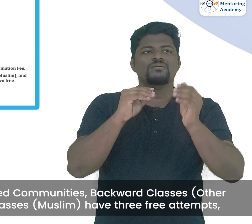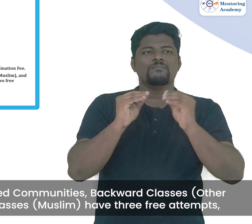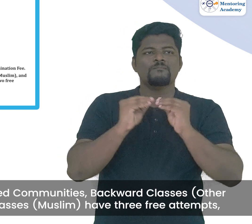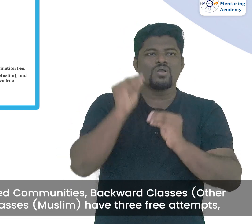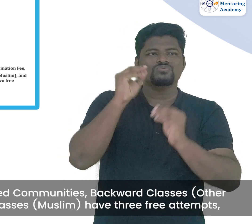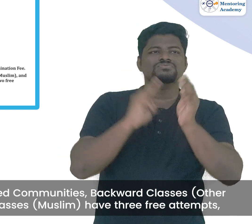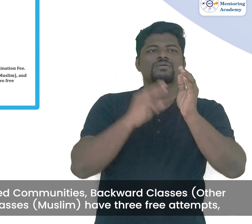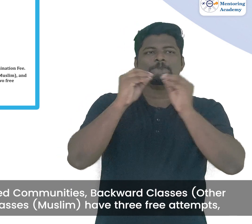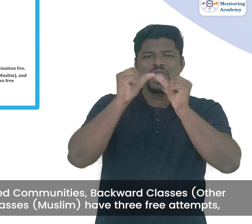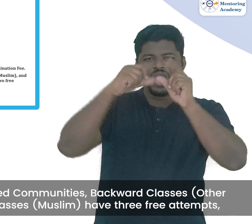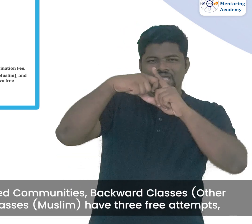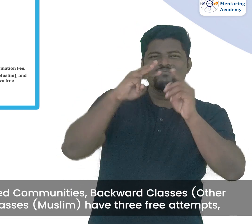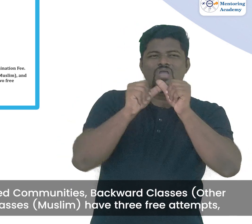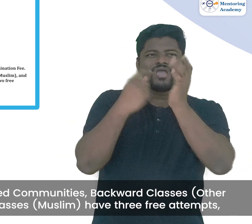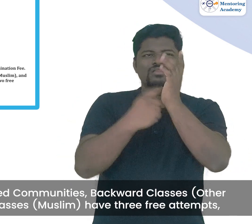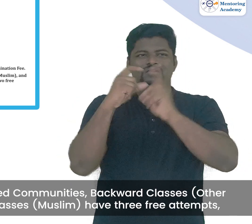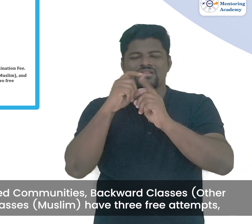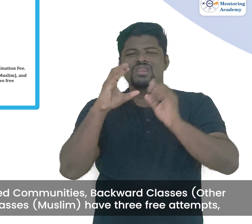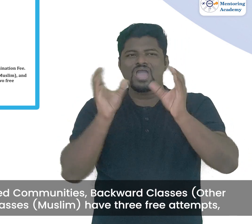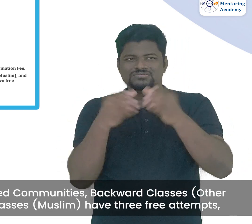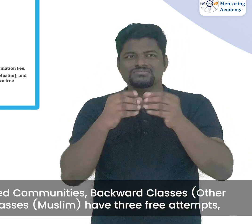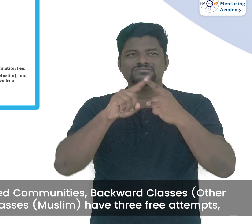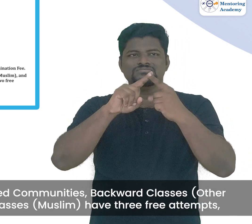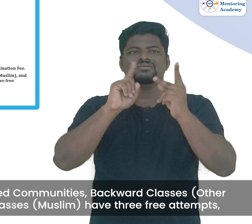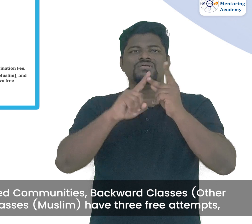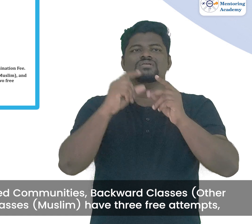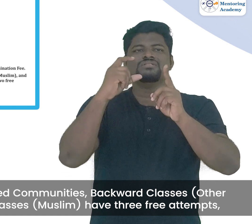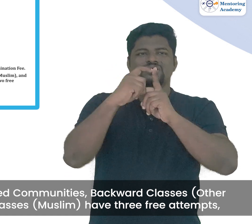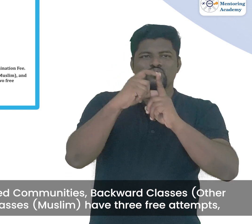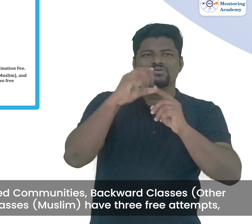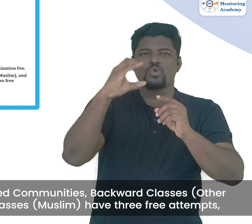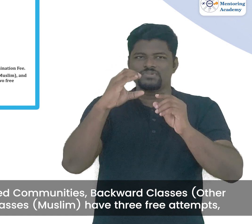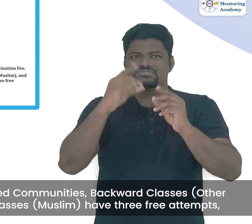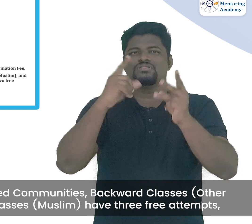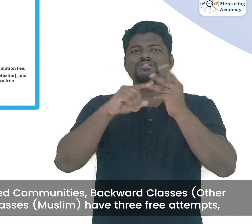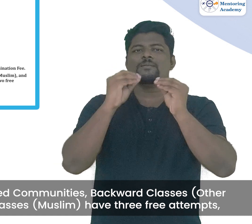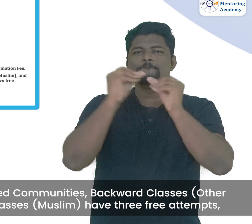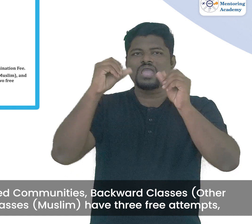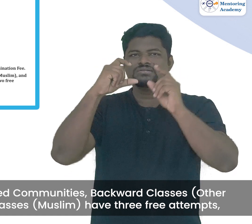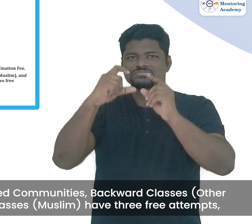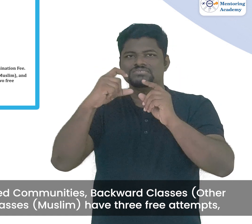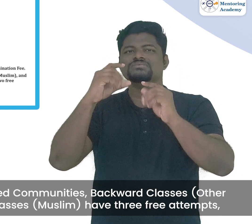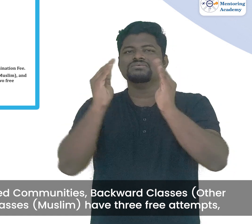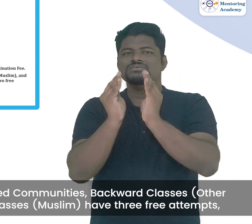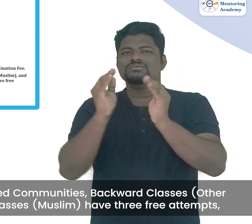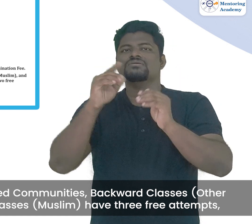Most backward classes, denotified communities, backward classes other than Muslim, and backward